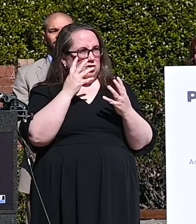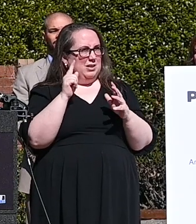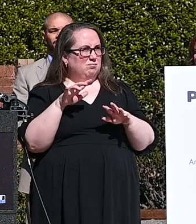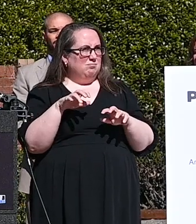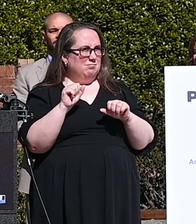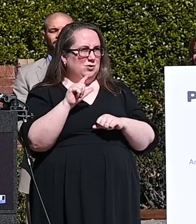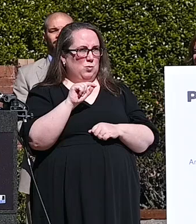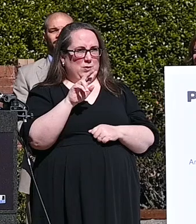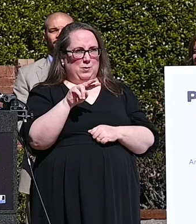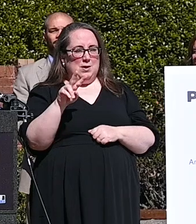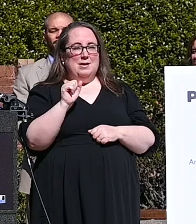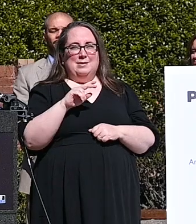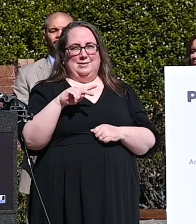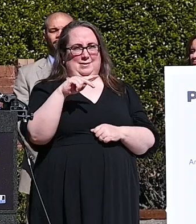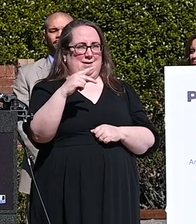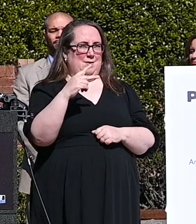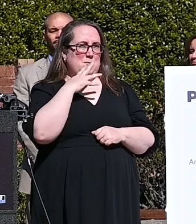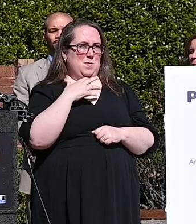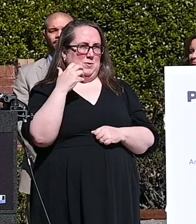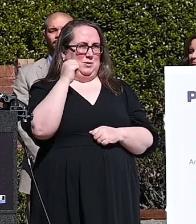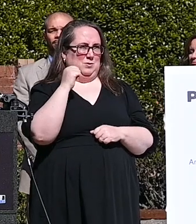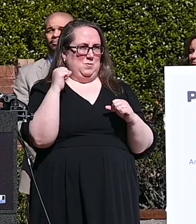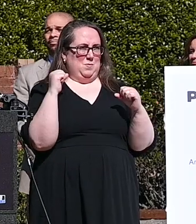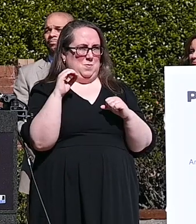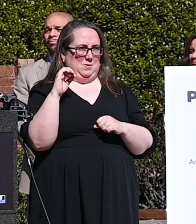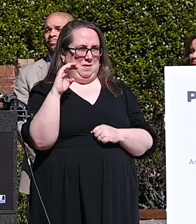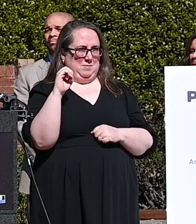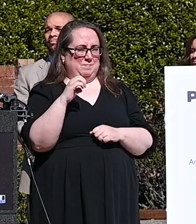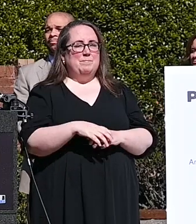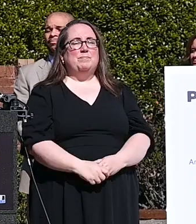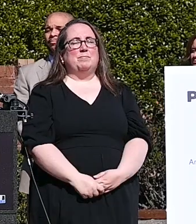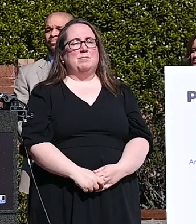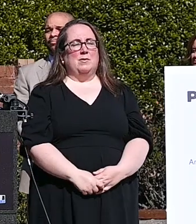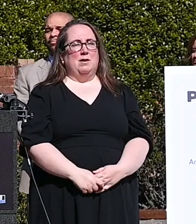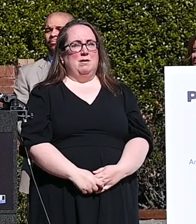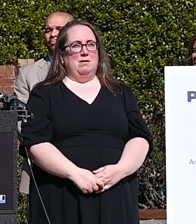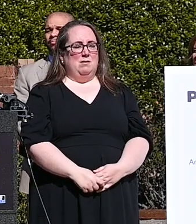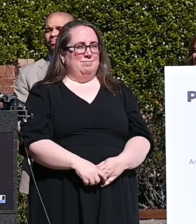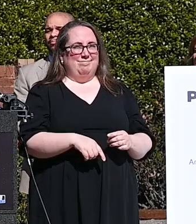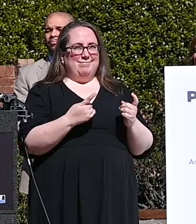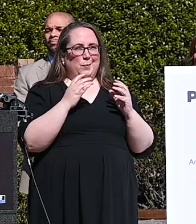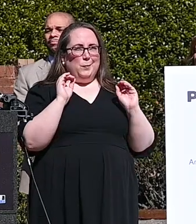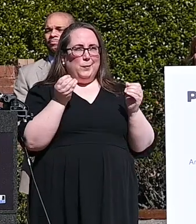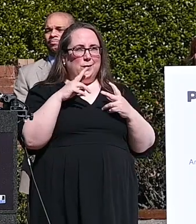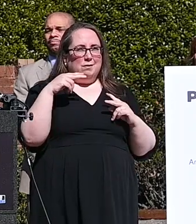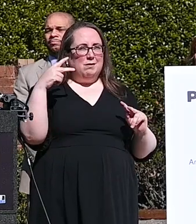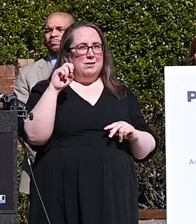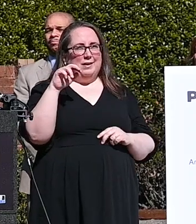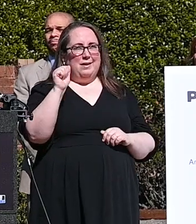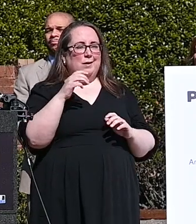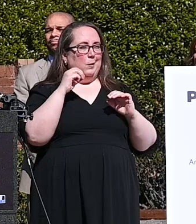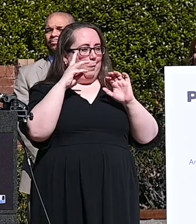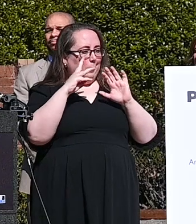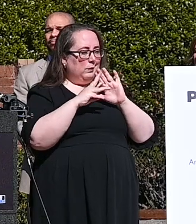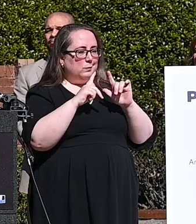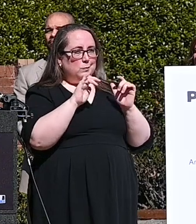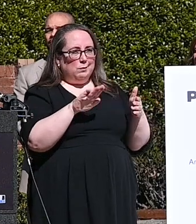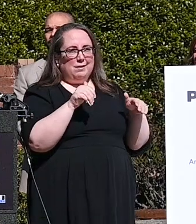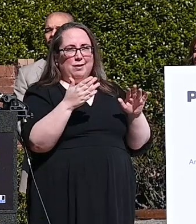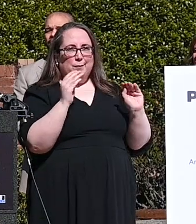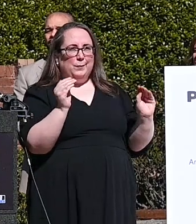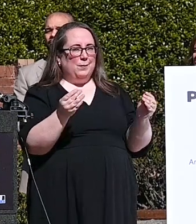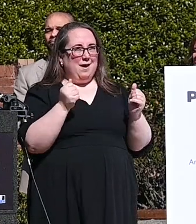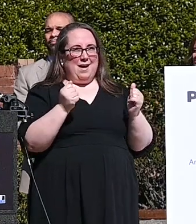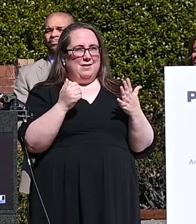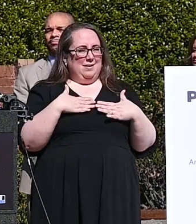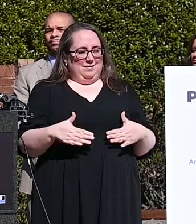fact, this is our second oldest cold case. There was no DNA to test, no witness to her death, and little